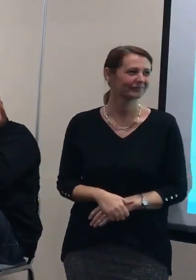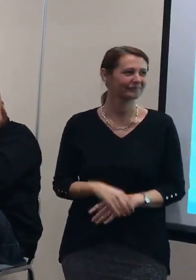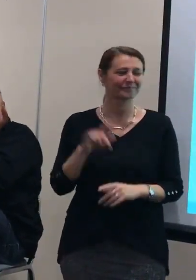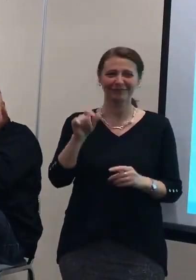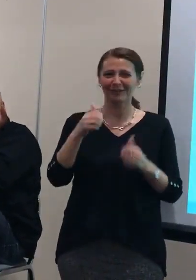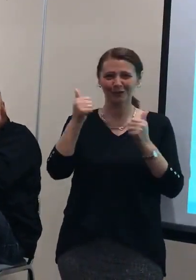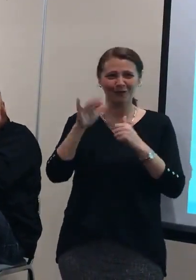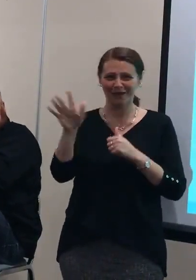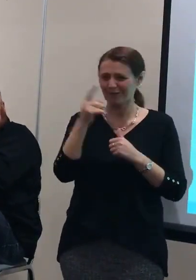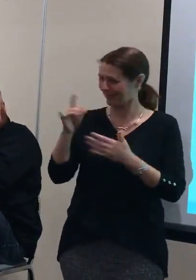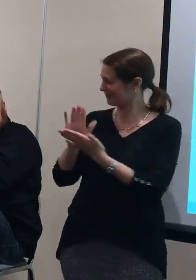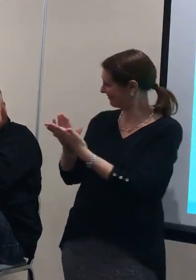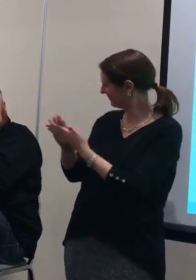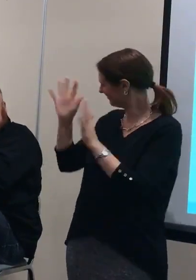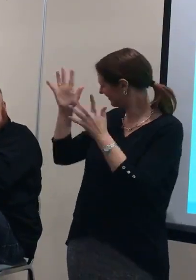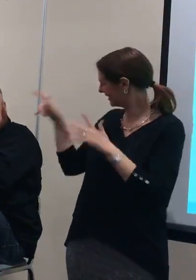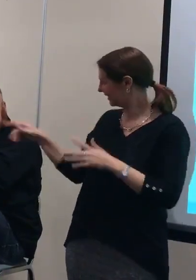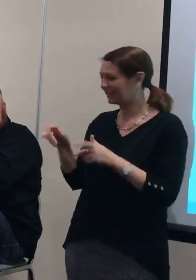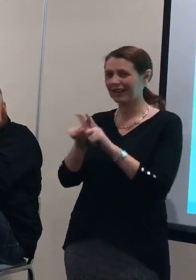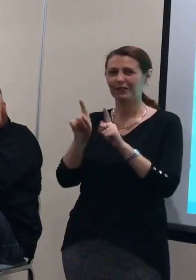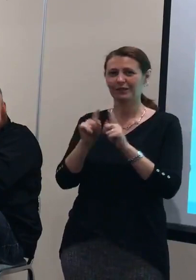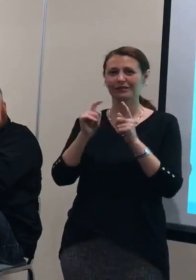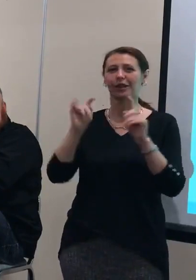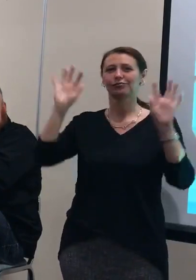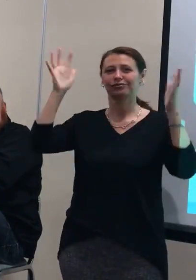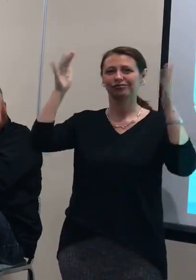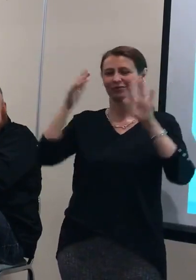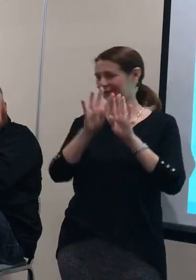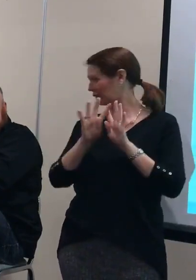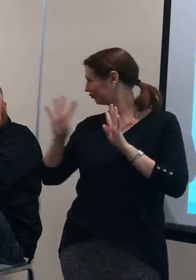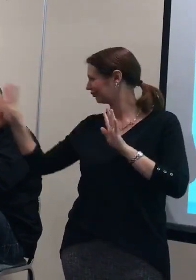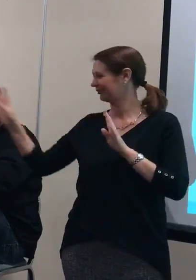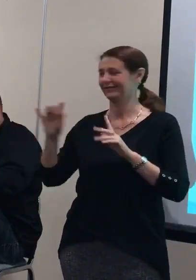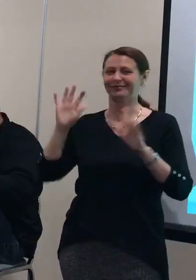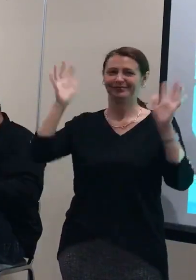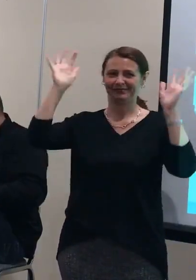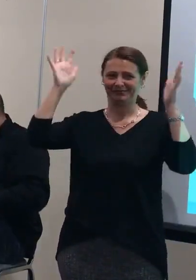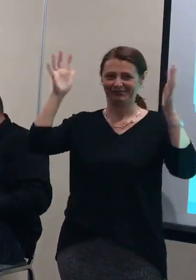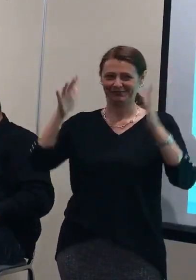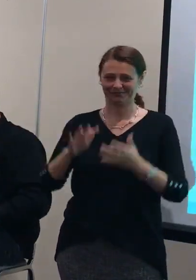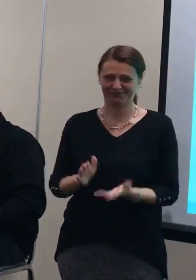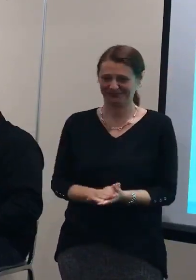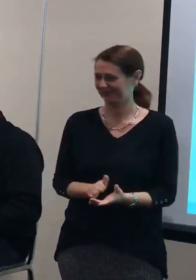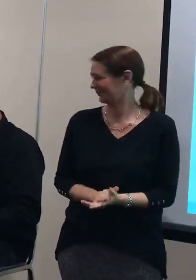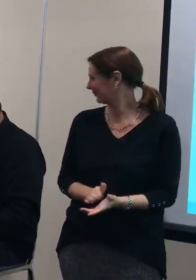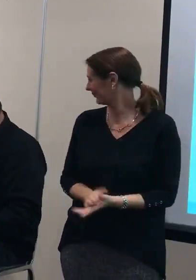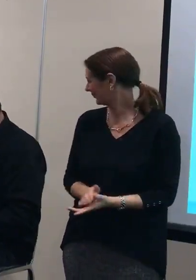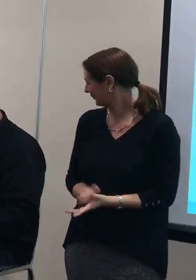Advocate for all of us. Well done, Sonny. And a big round of applause to our panel this morning. Thank you very much.